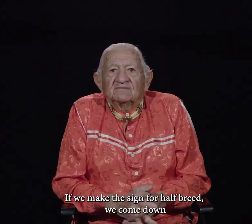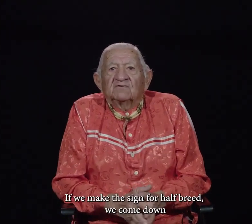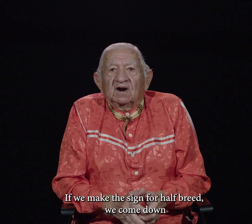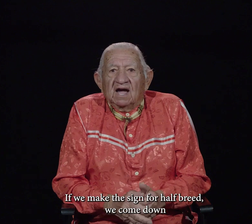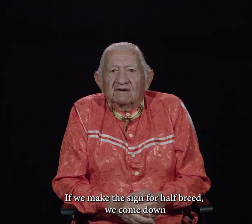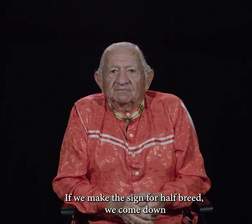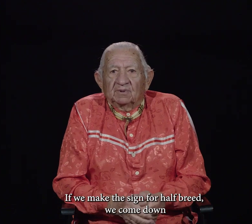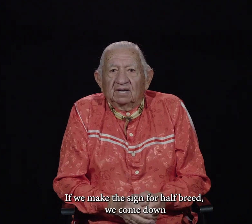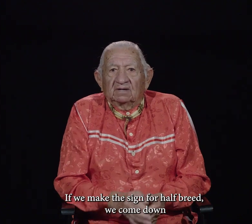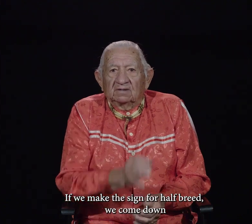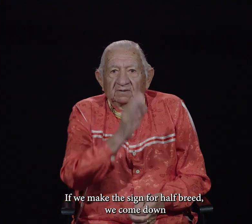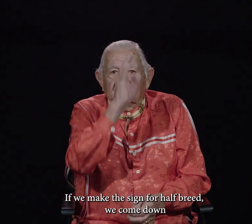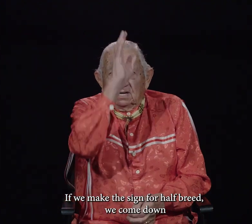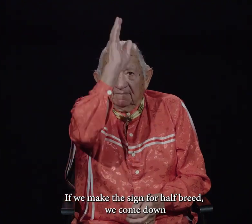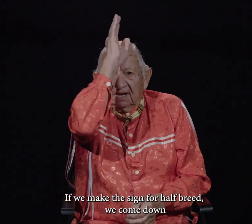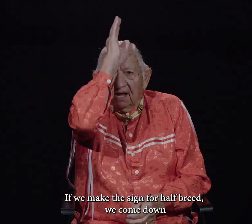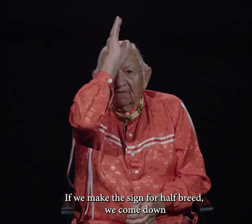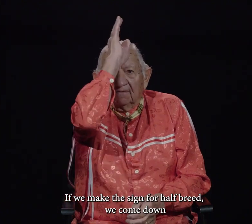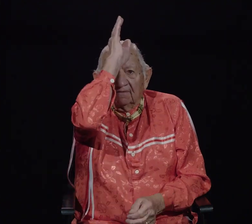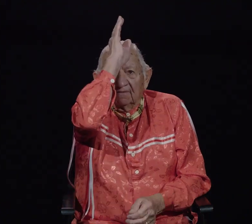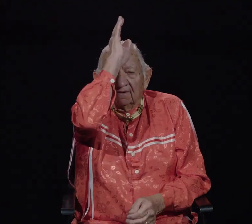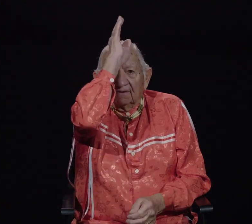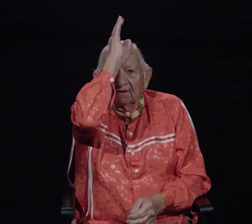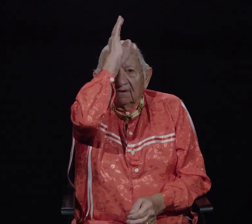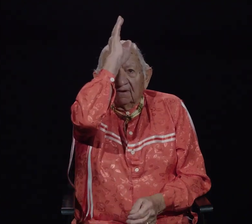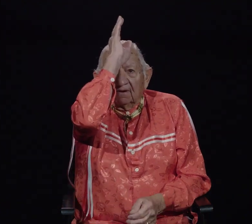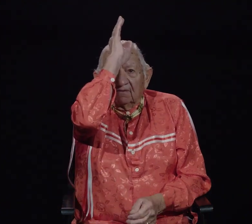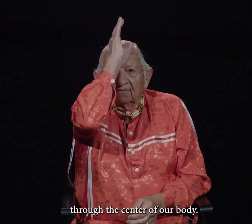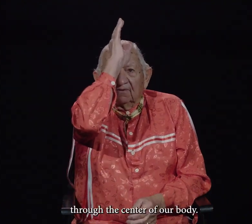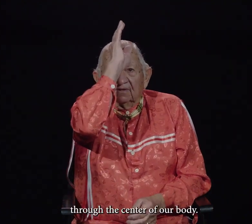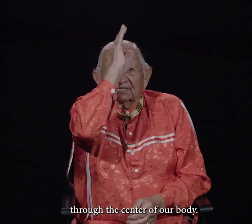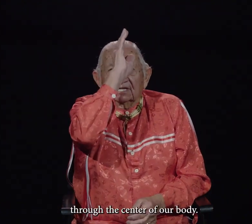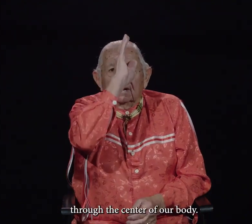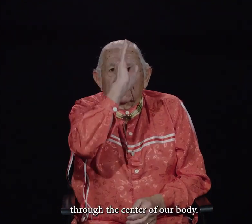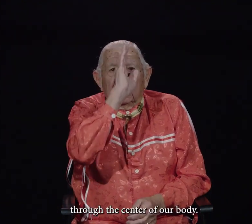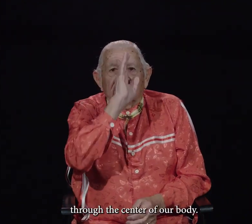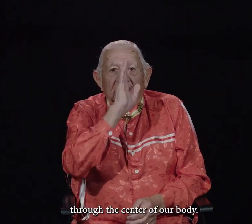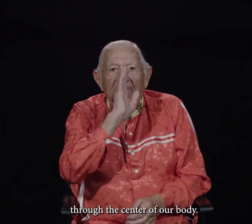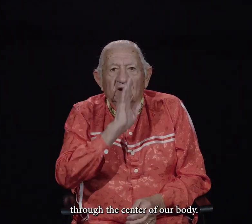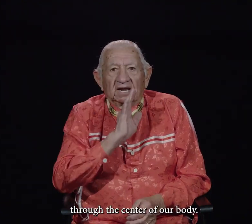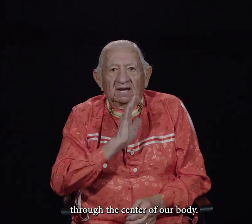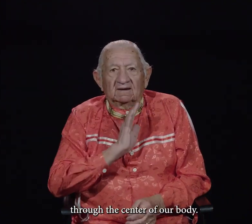for half-breed, we come down through the center of our body,